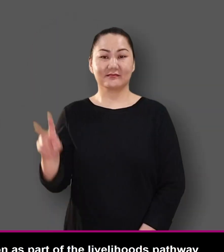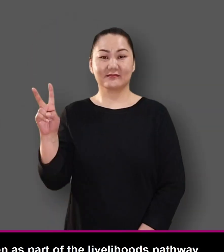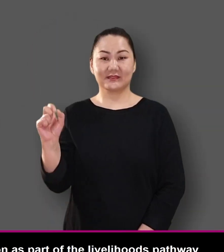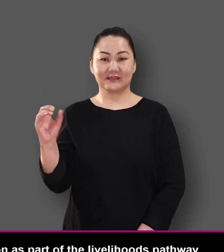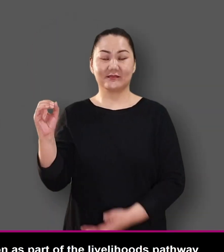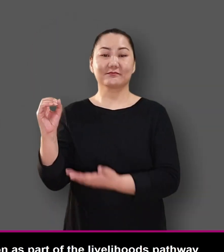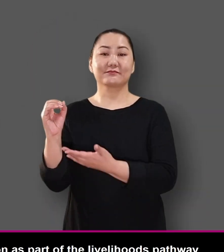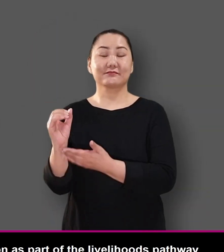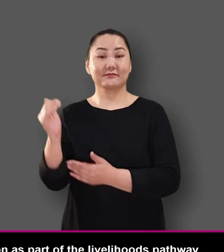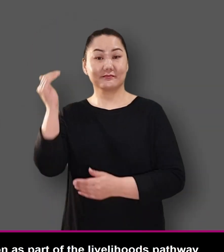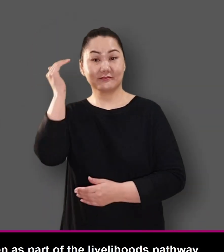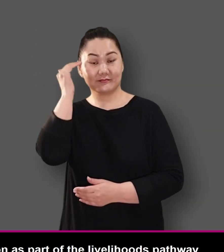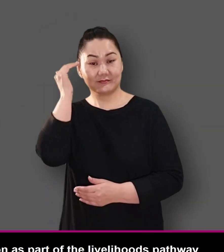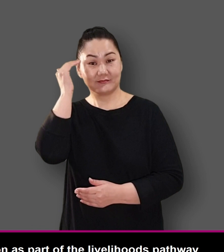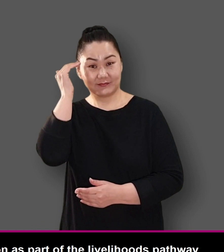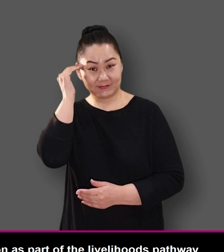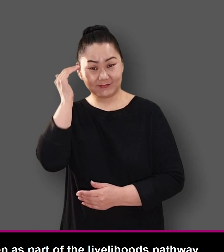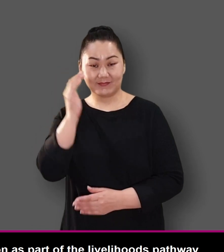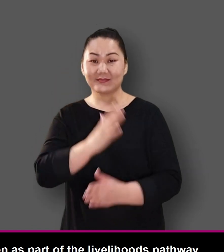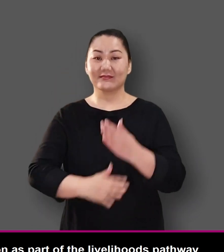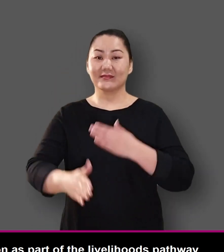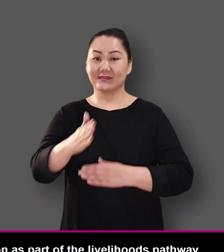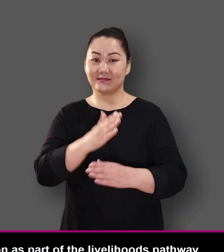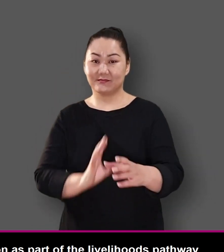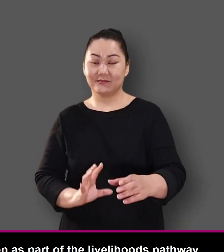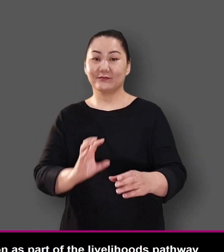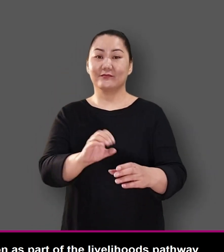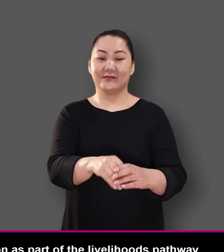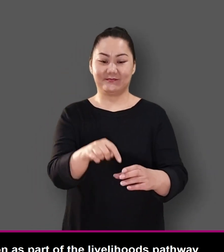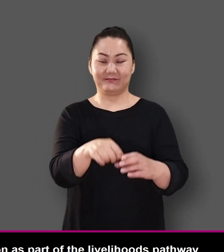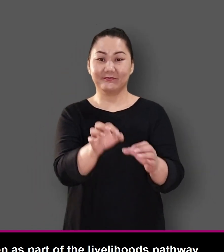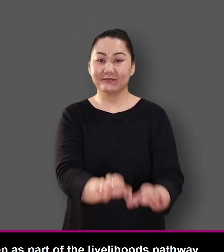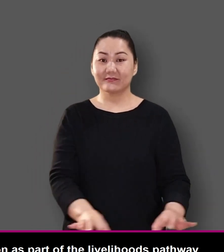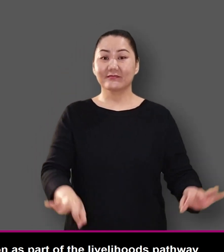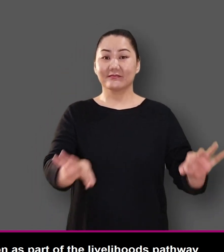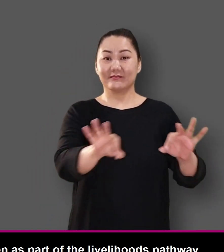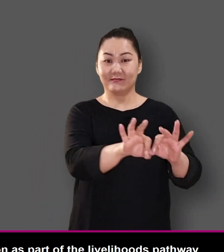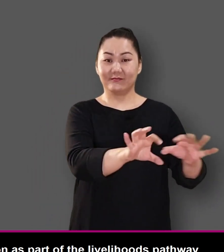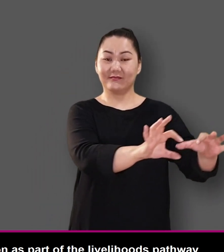We prioritize disability inclusion as part of the livelihoods pathway